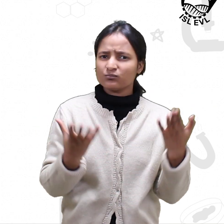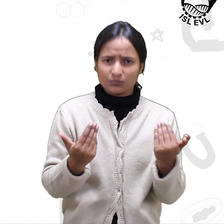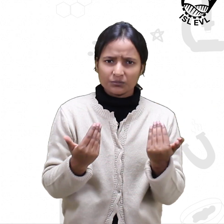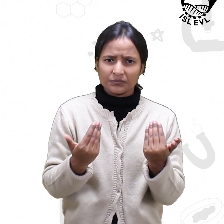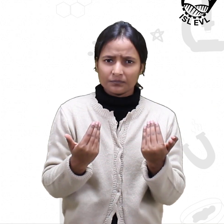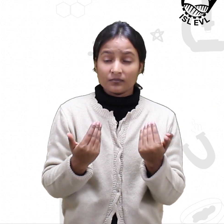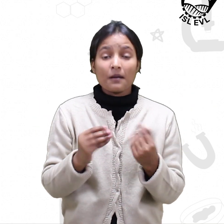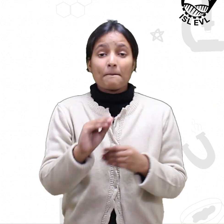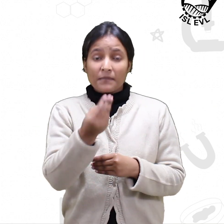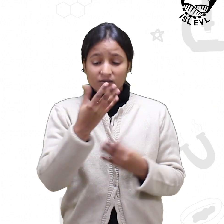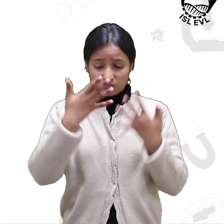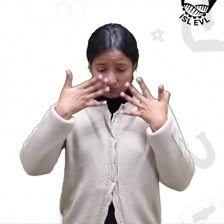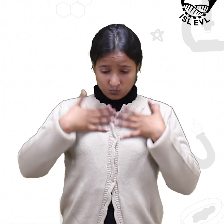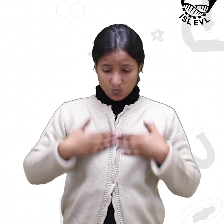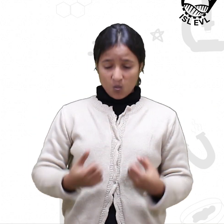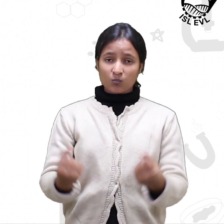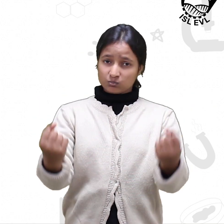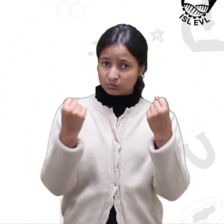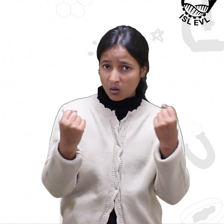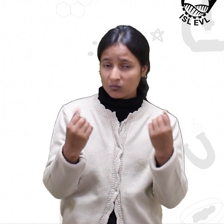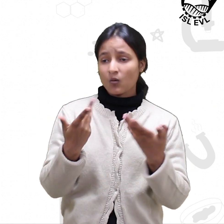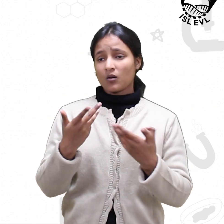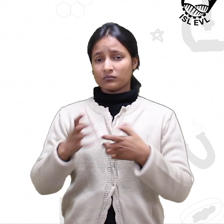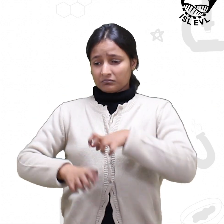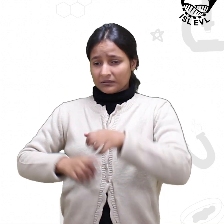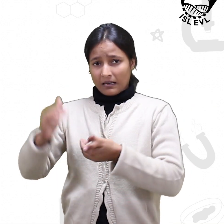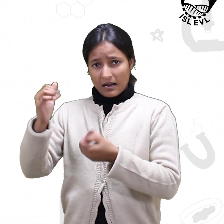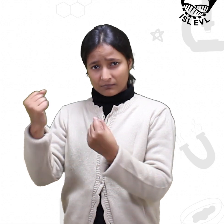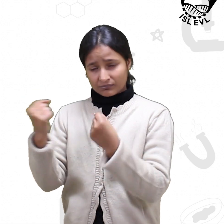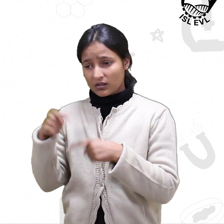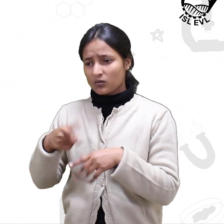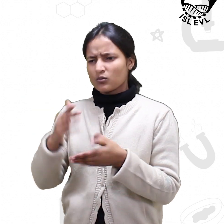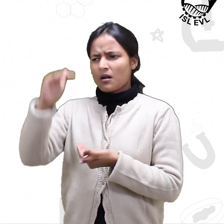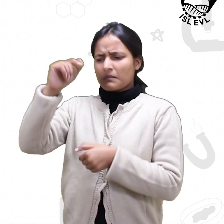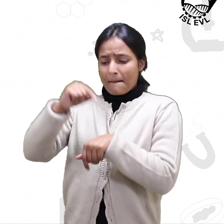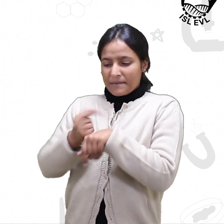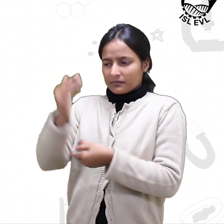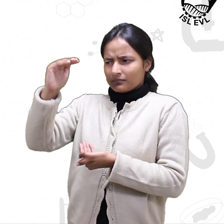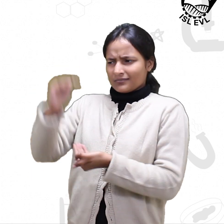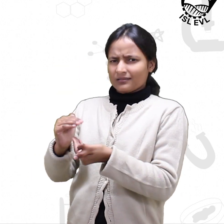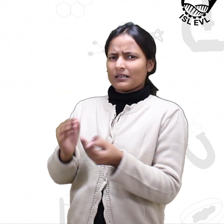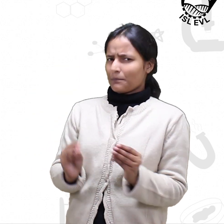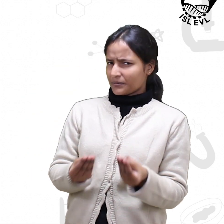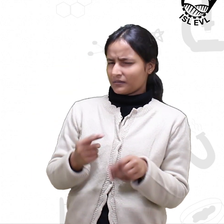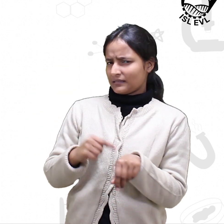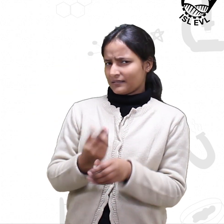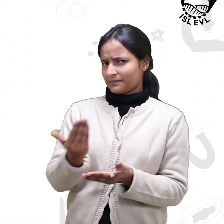to somehow keep an individual healthy or an animal healthy, then we reduce the chances of paralysis. That's